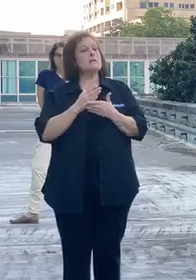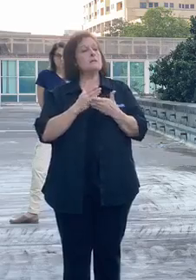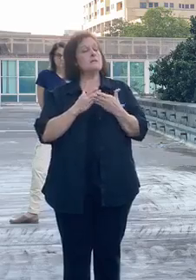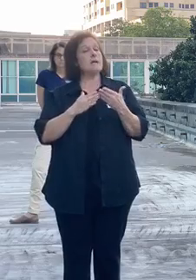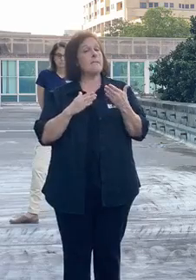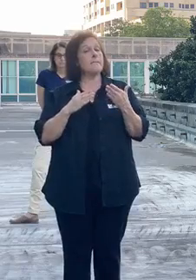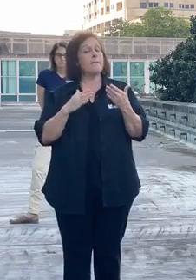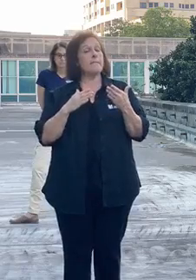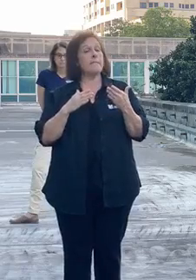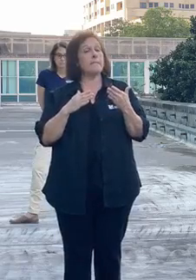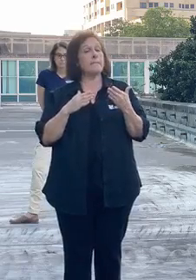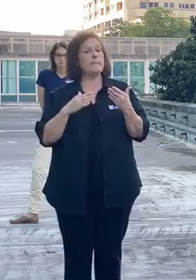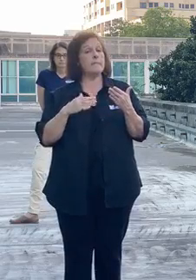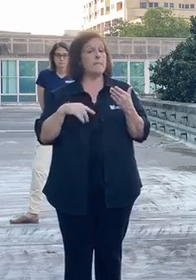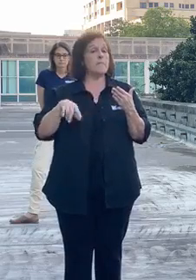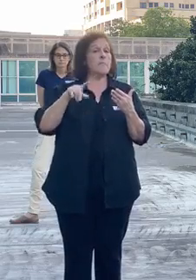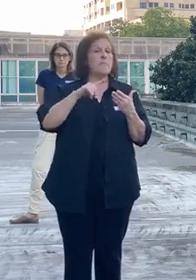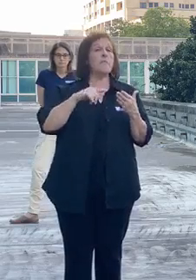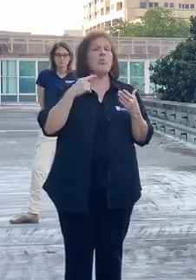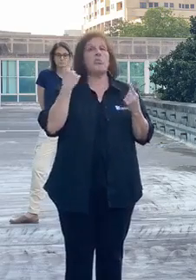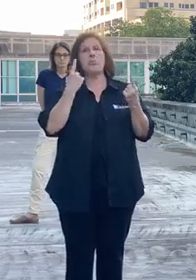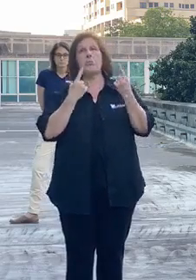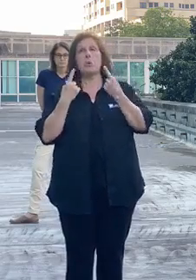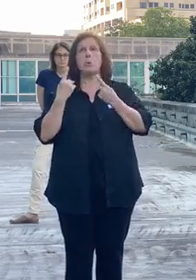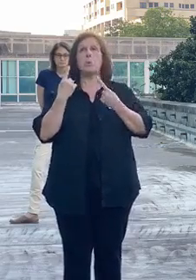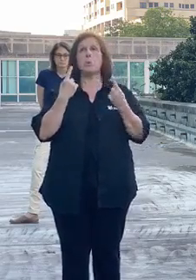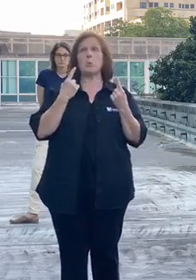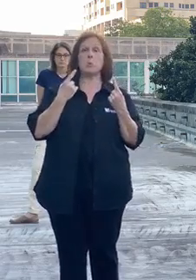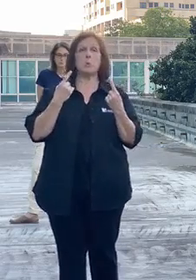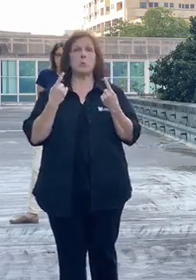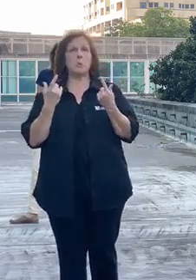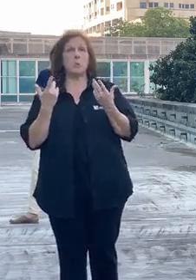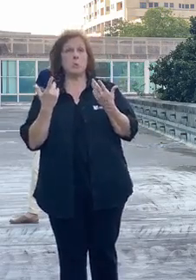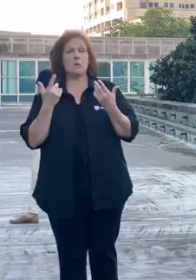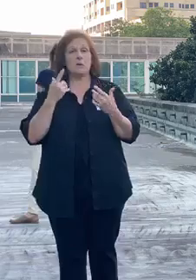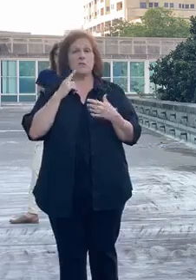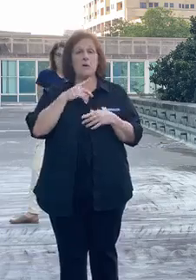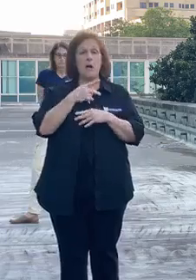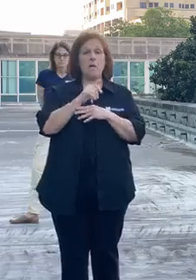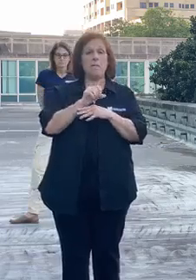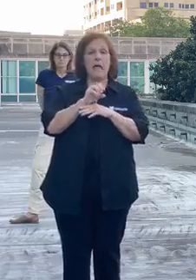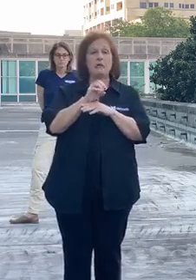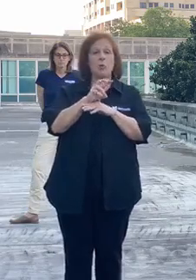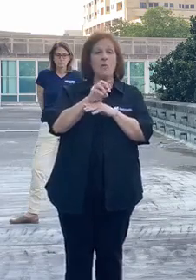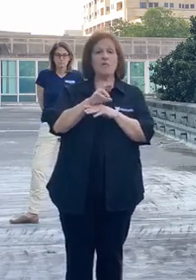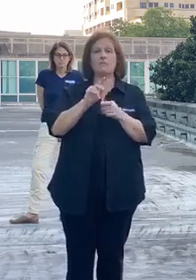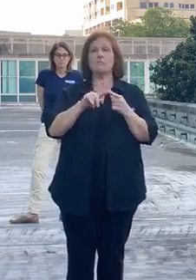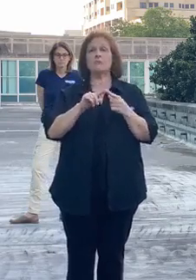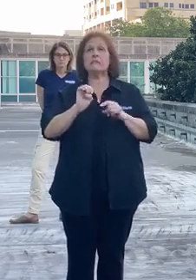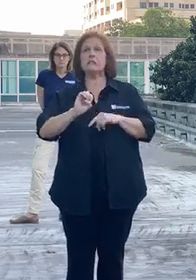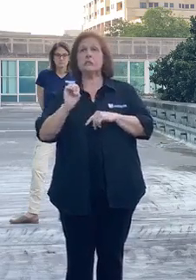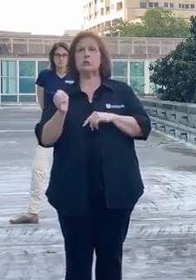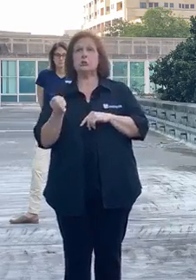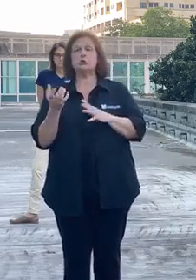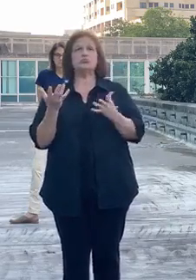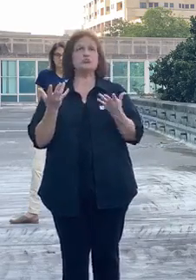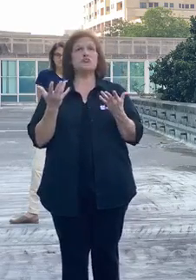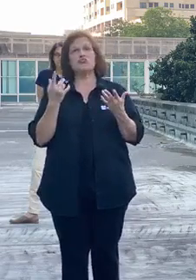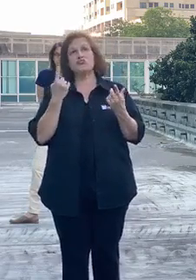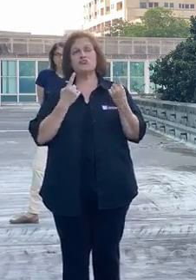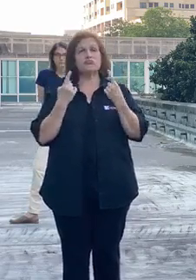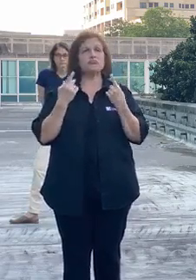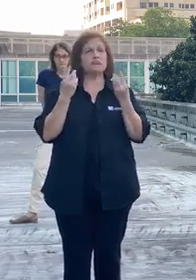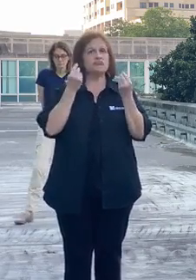somewhat considering maybe having some type of gathering, whether it's for Passover or for Easter, I want you to think about this.